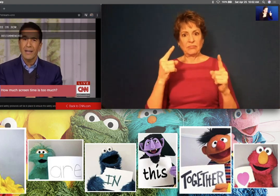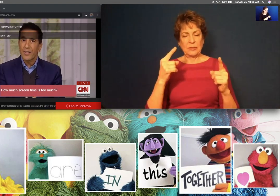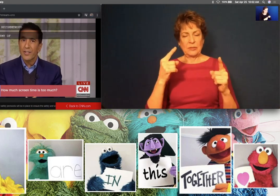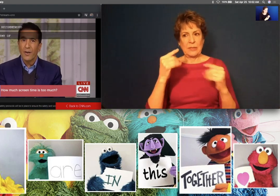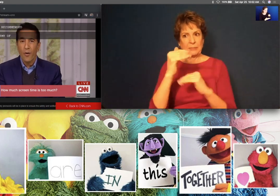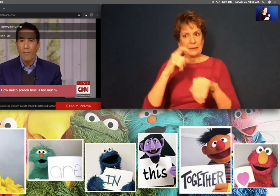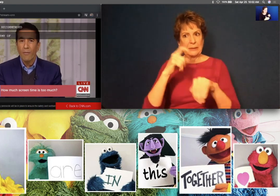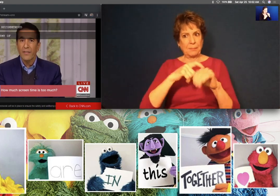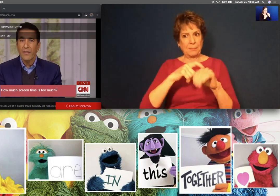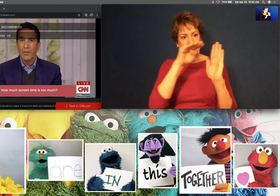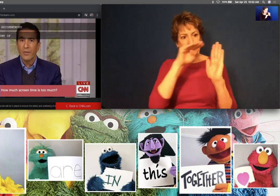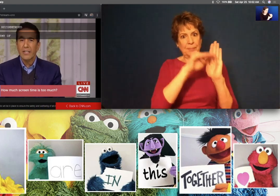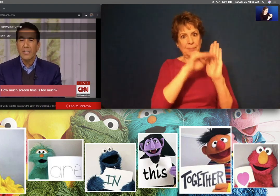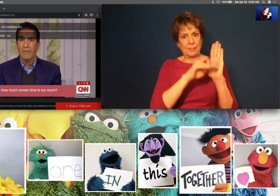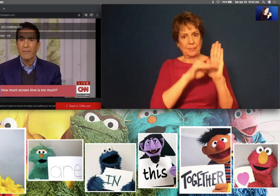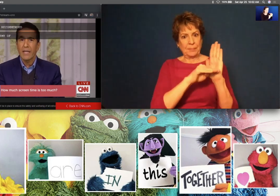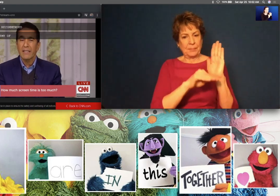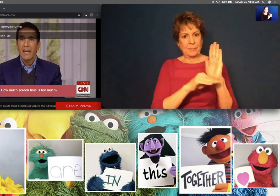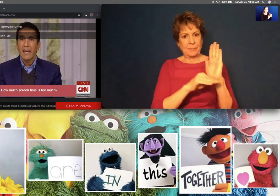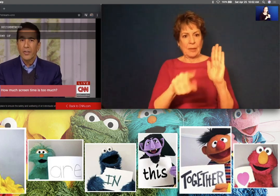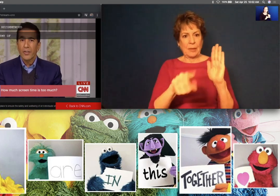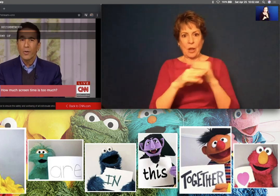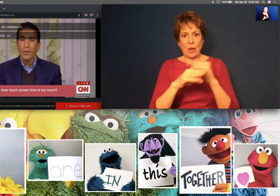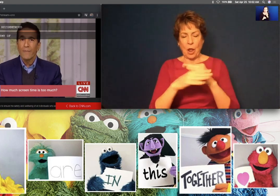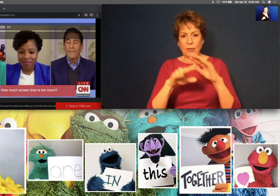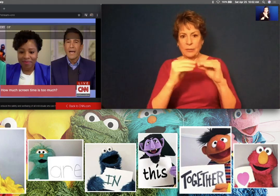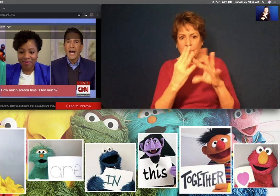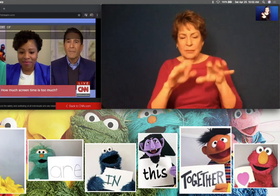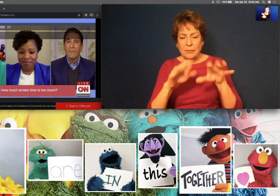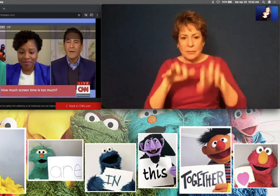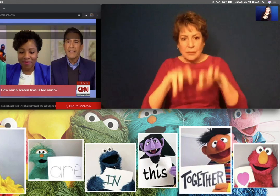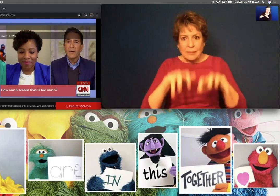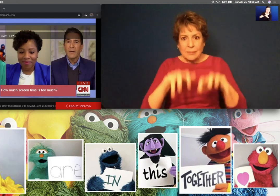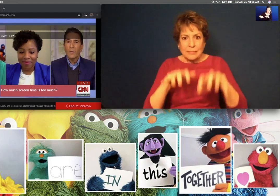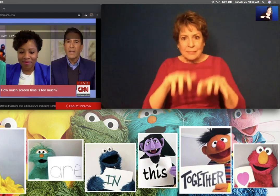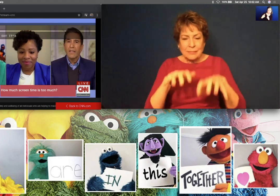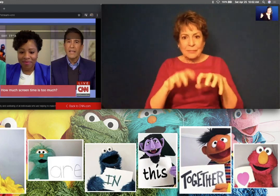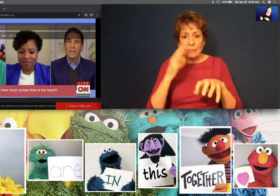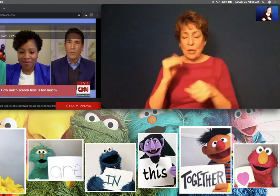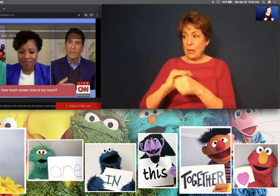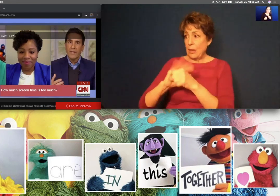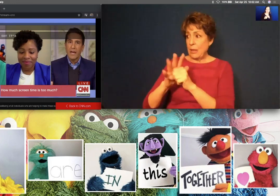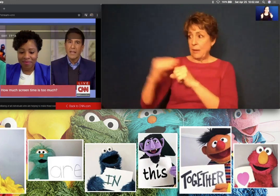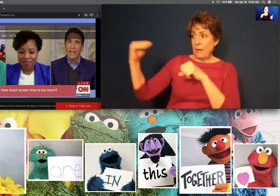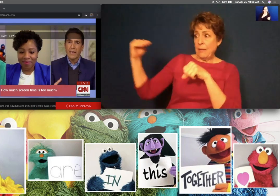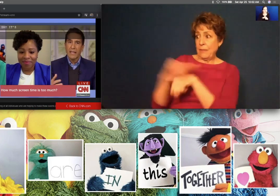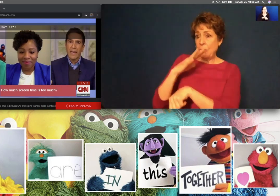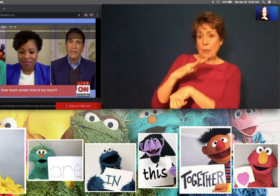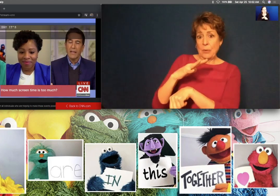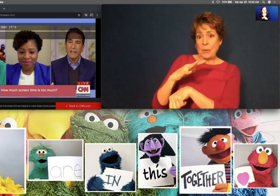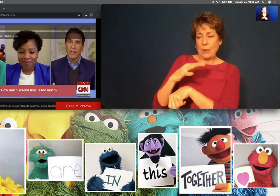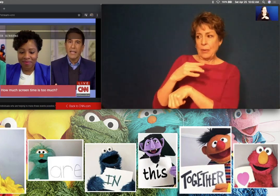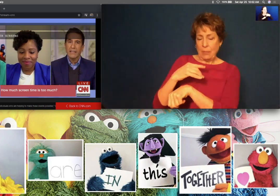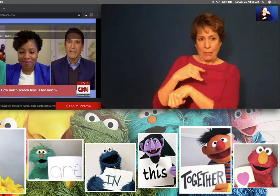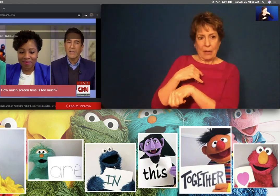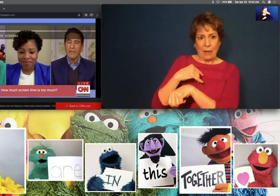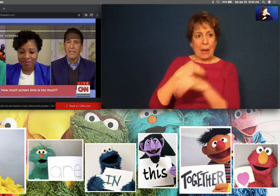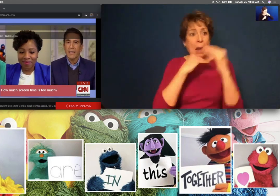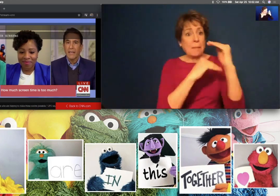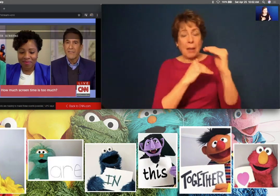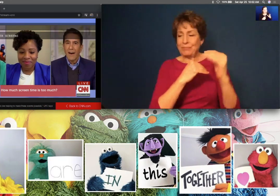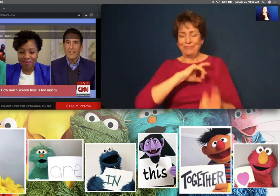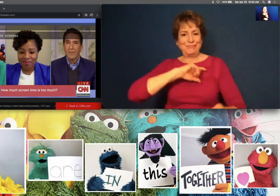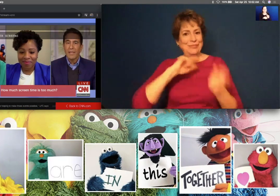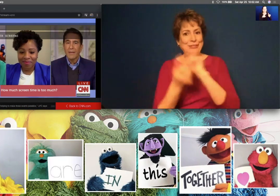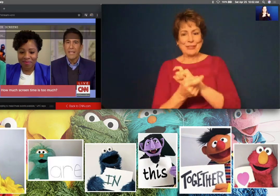think it's safe to say that that has changed now. Kids are at home on their screens quite a bit for school. But I think one of the things that we've